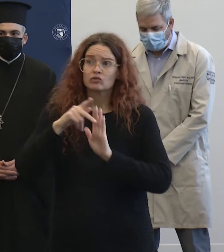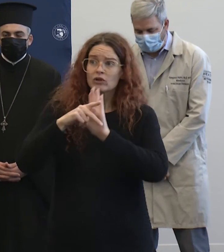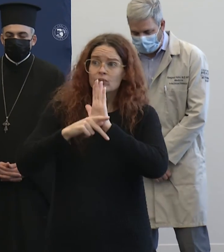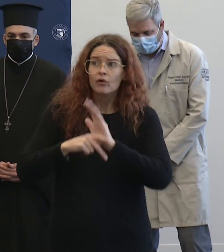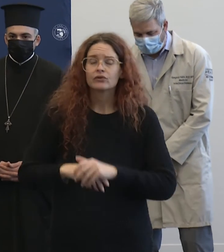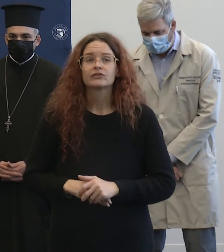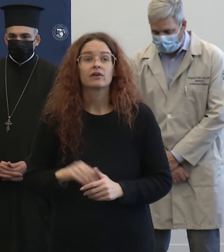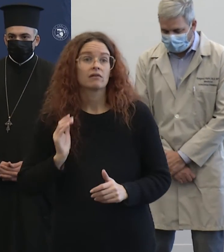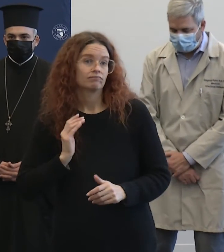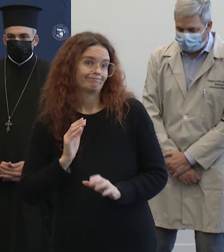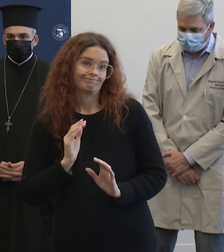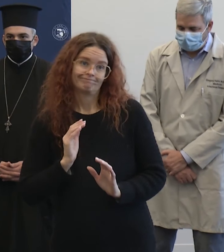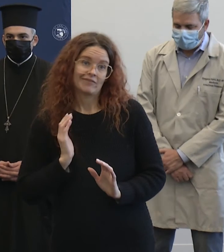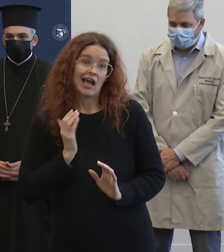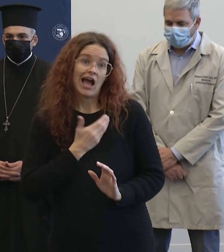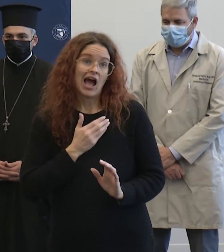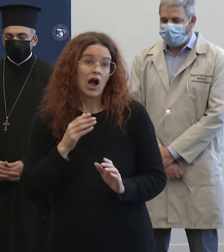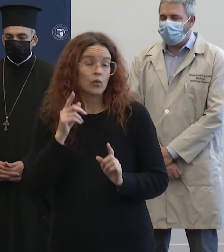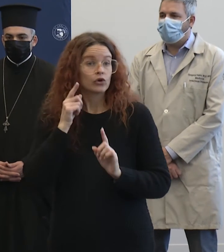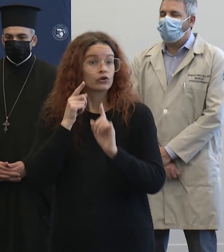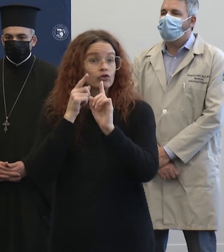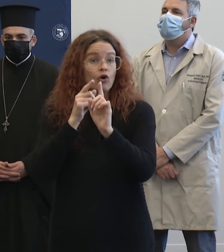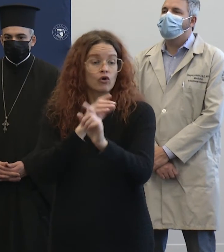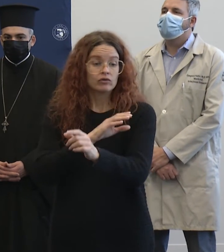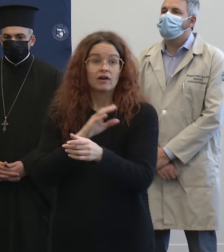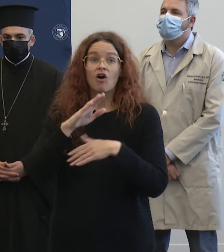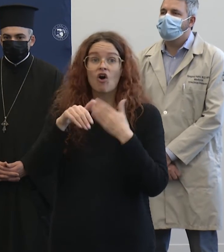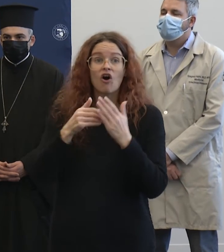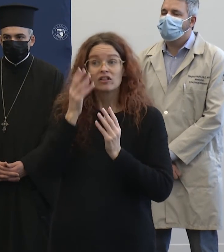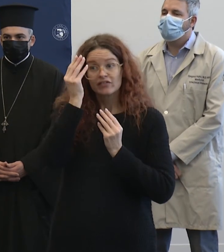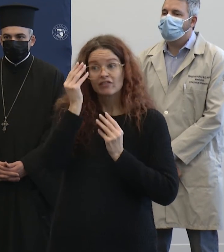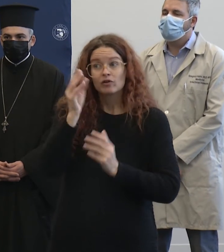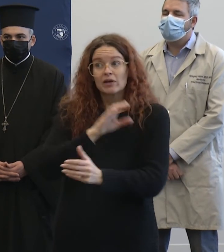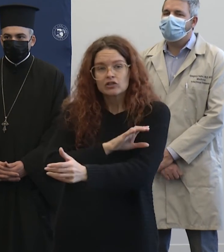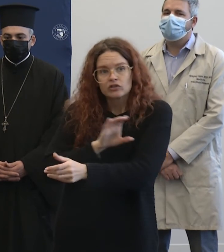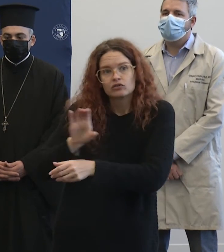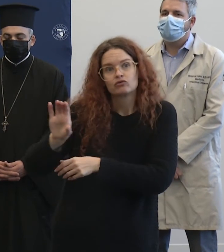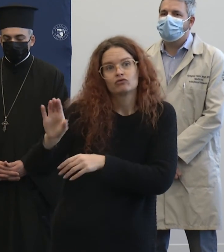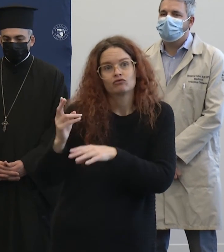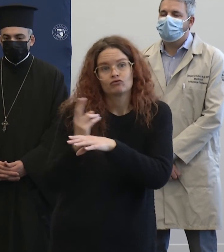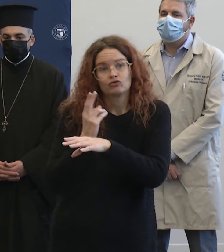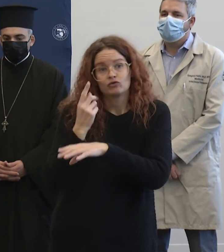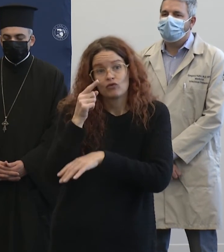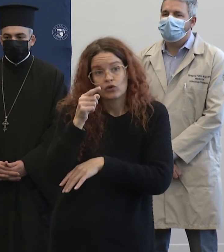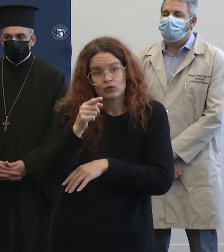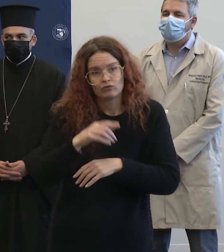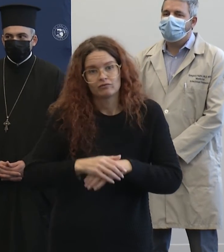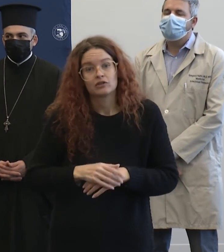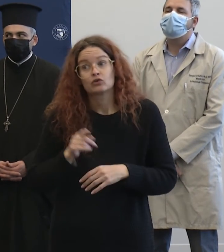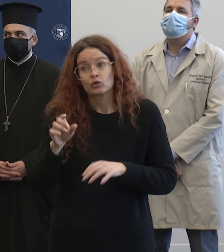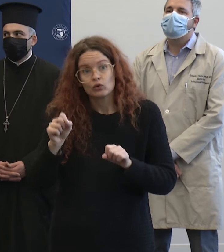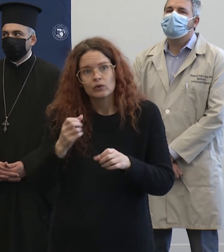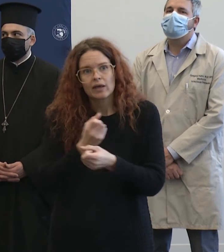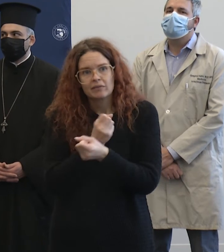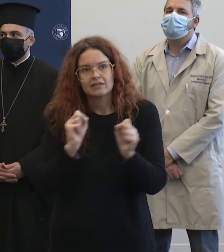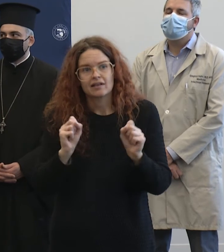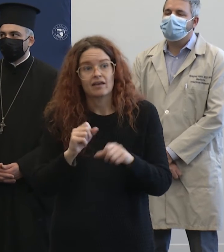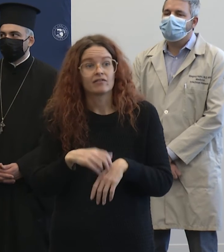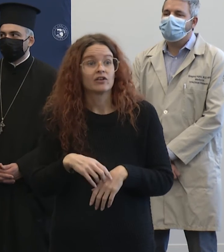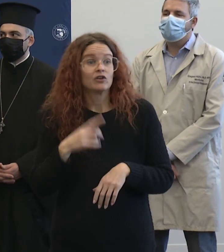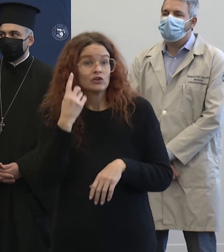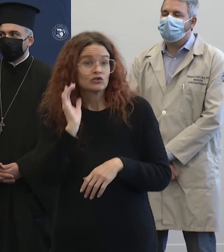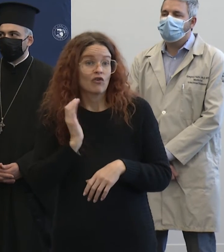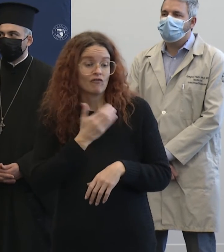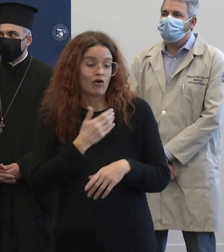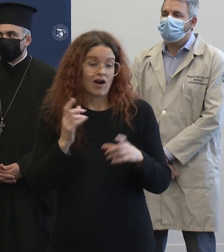Our goal is to always empower you with the information that you need to be safe. So we hope that in the remembrance and the celebration of our